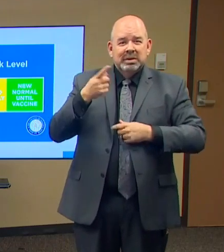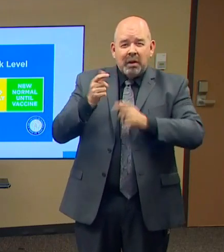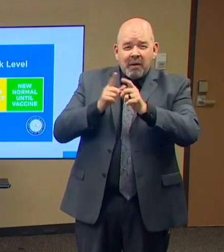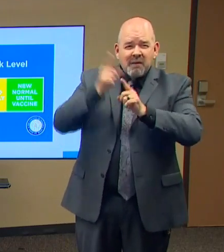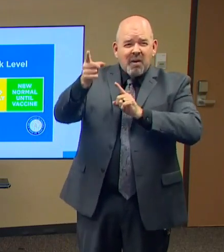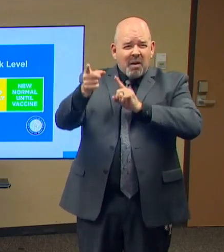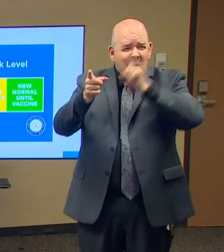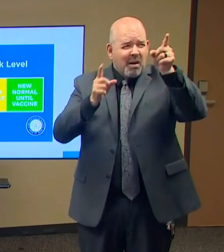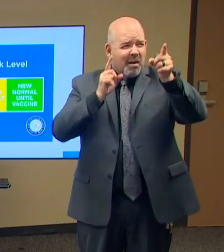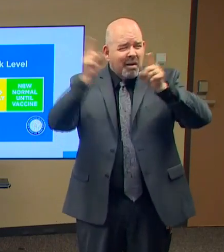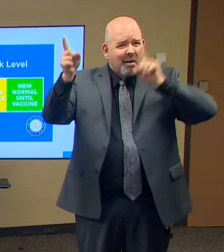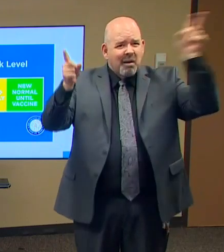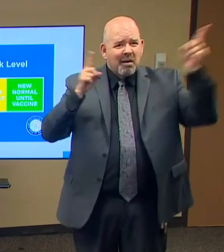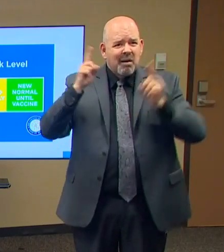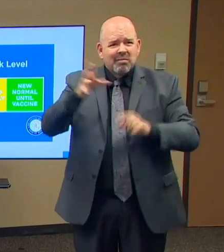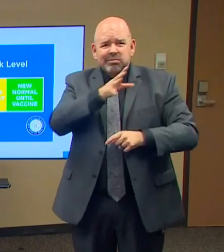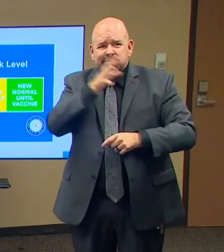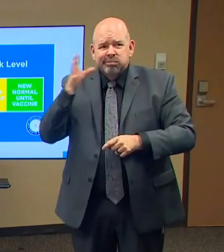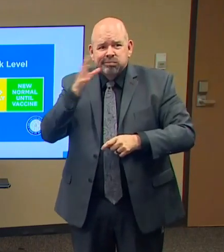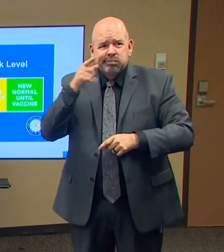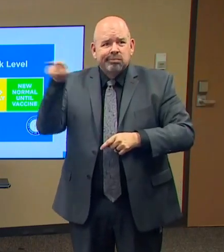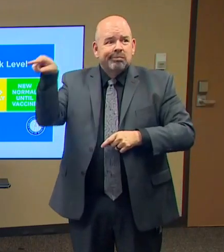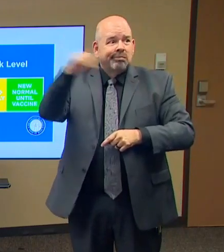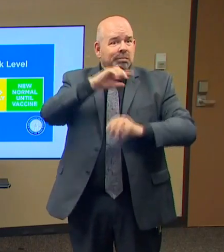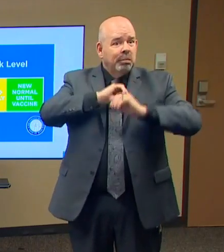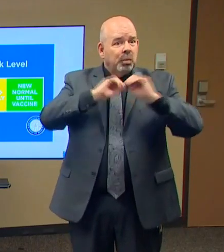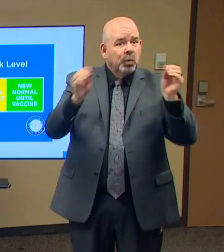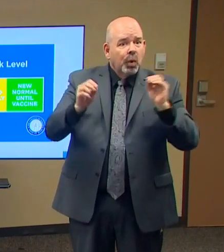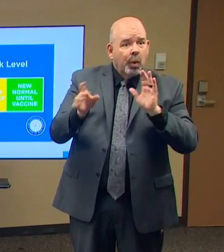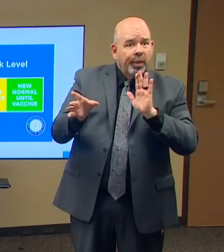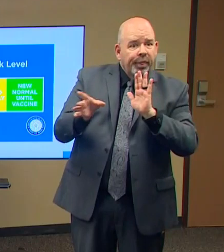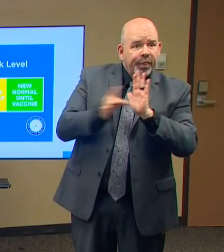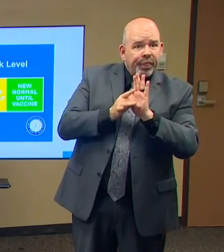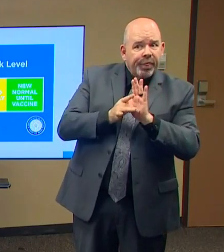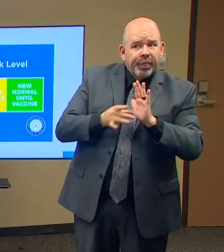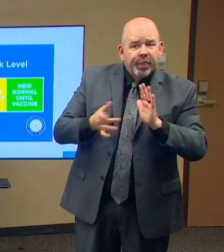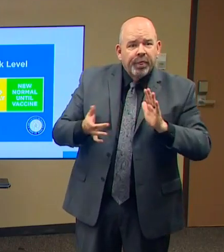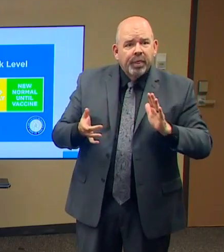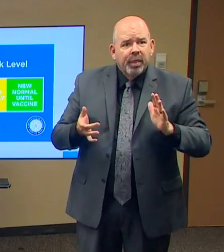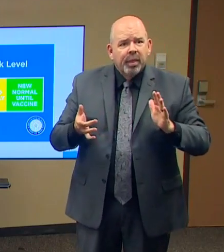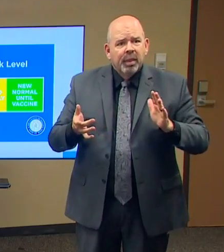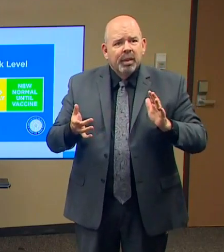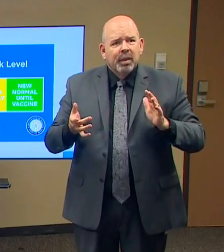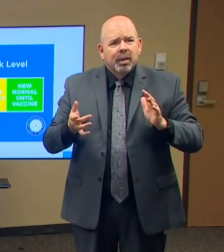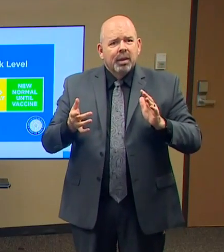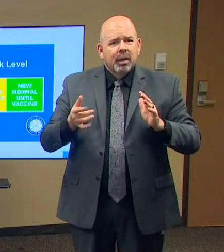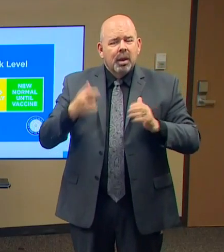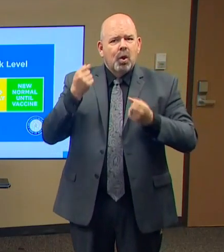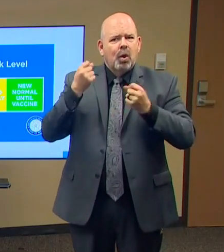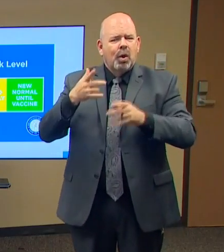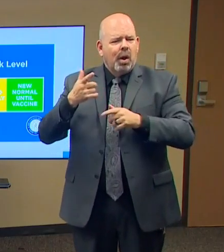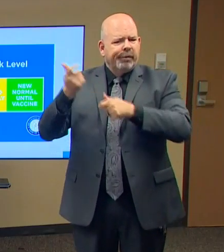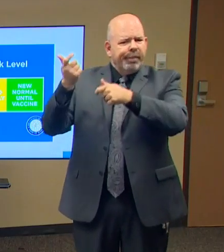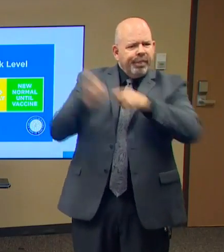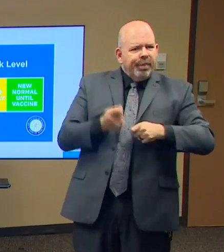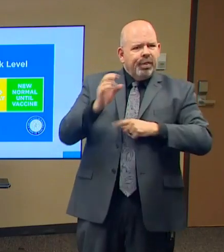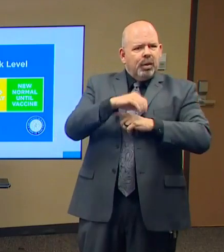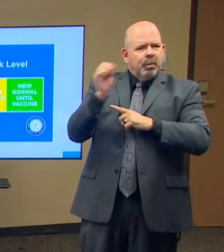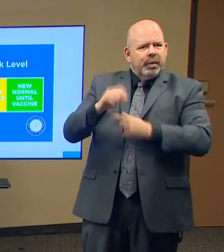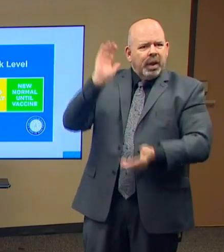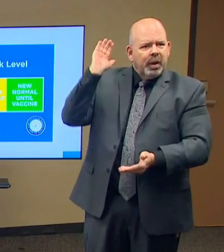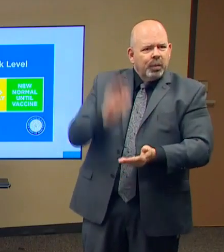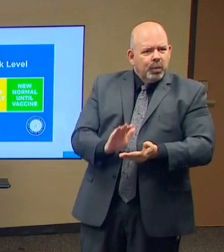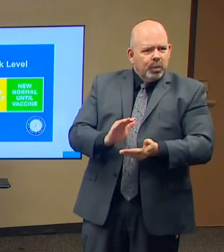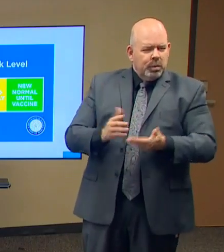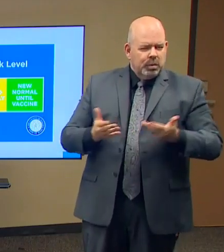cases even. So you're really diluting some of those numbers in terms of what's the, being able to track consistently what's the